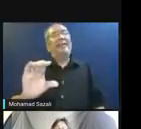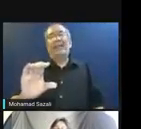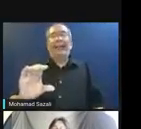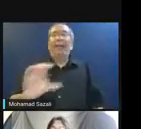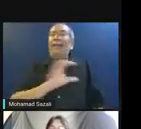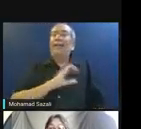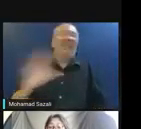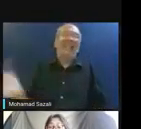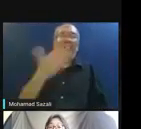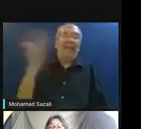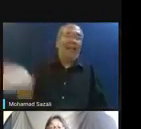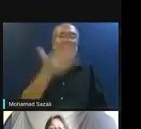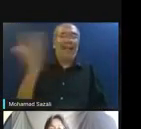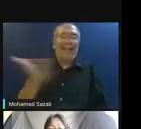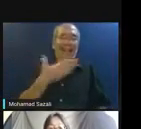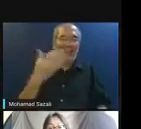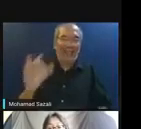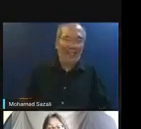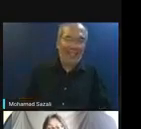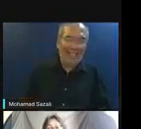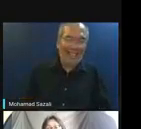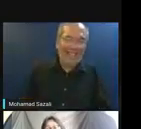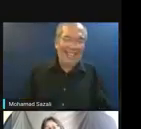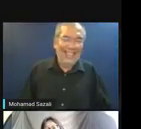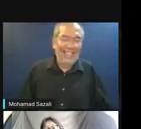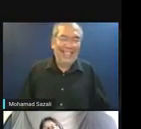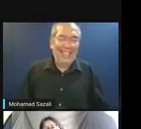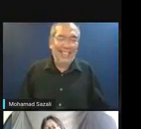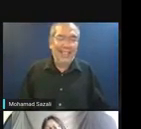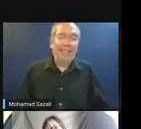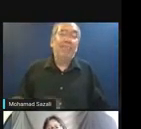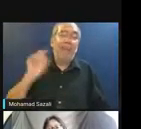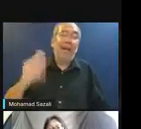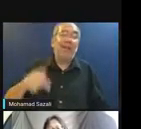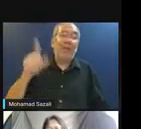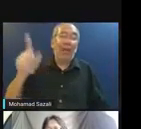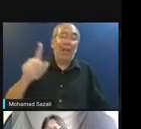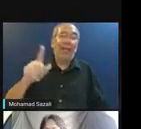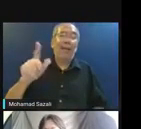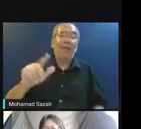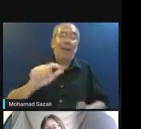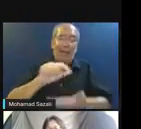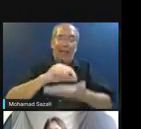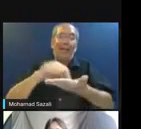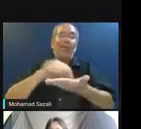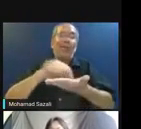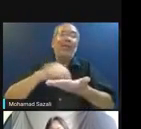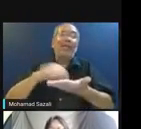card OKU and tell them that I'm deaf. So normally police like jalan je lah.